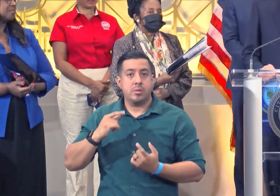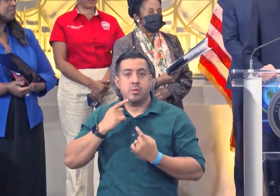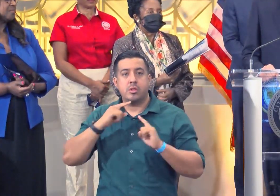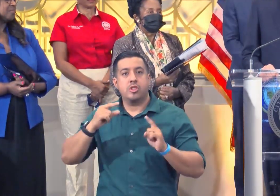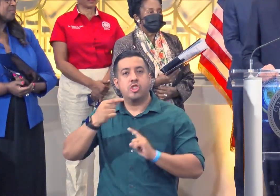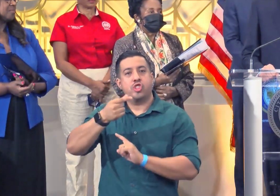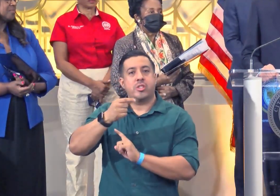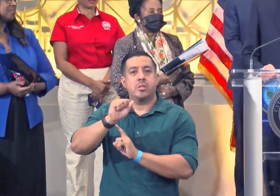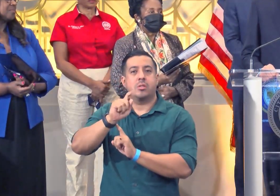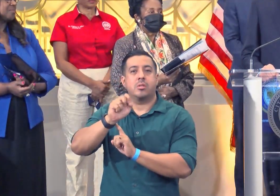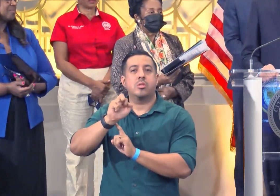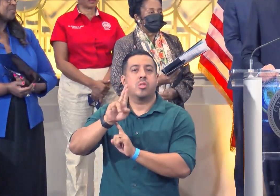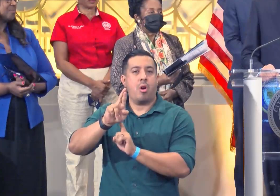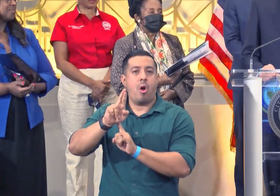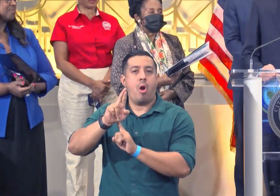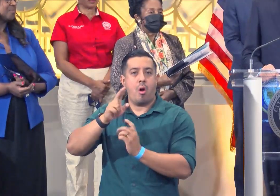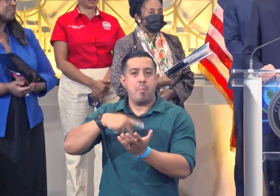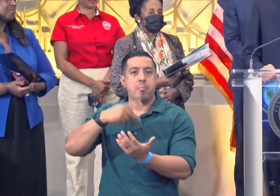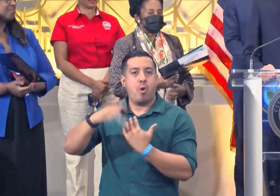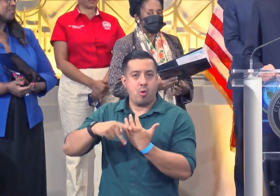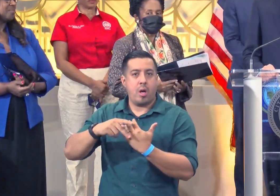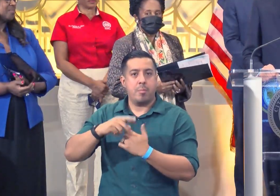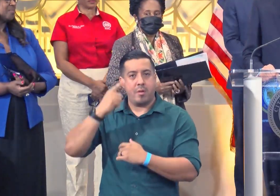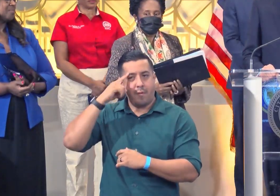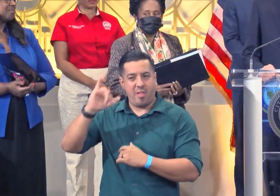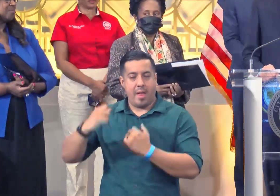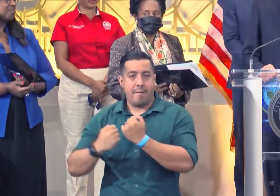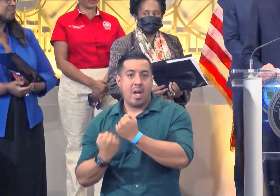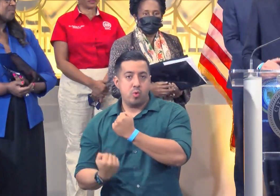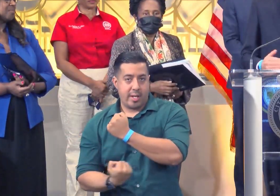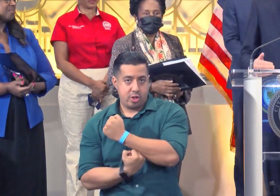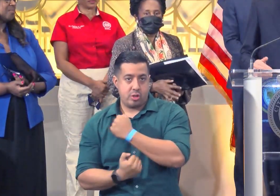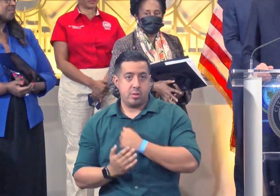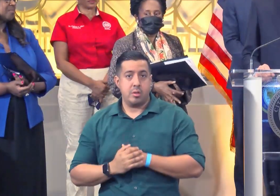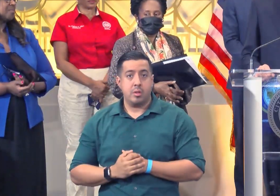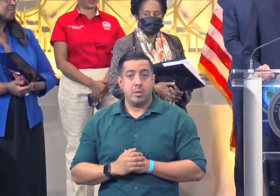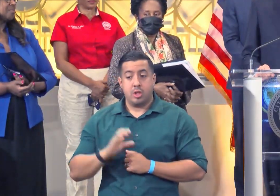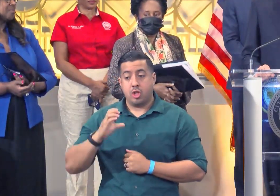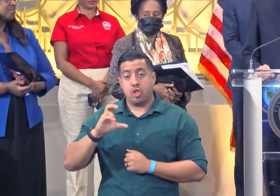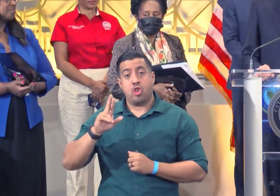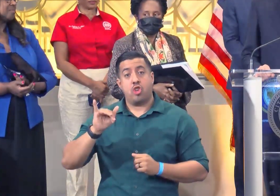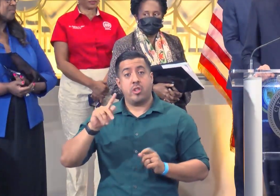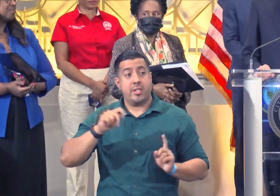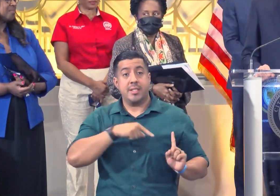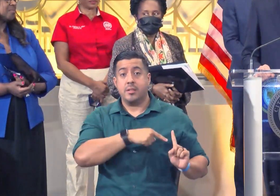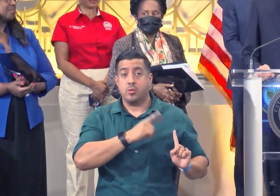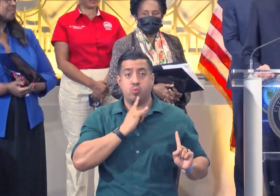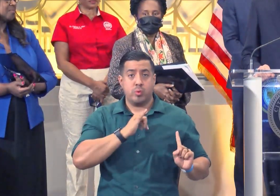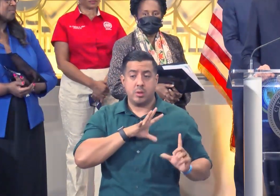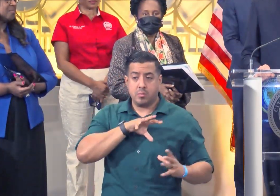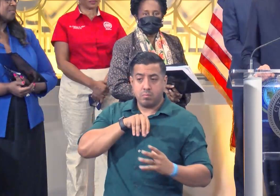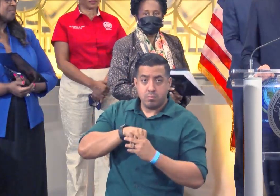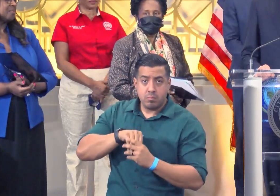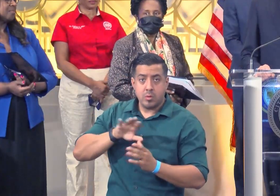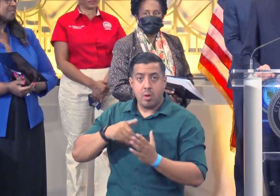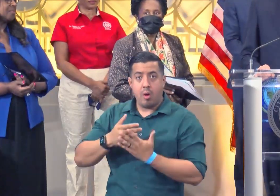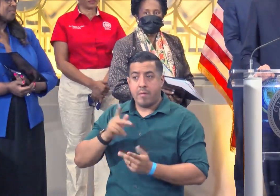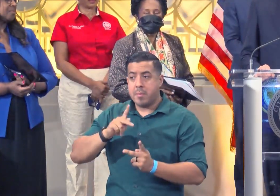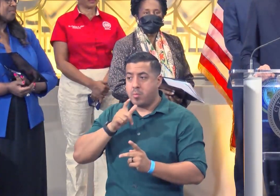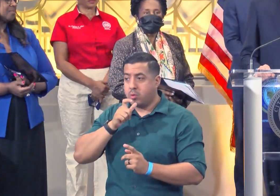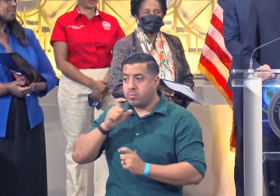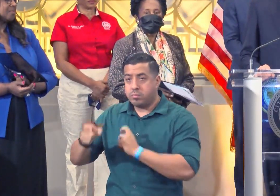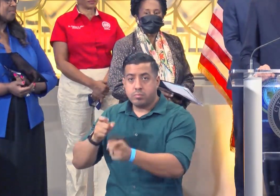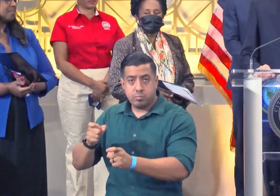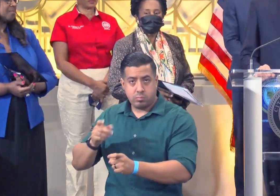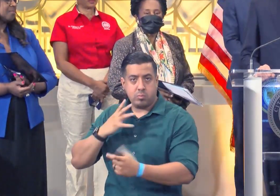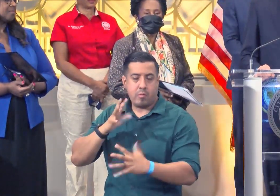G-Star program for the foundation. Curtis gets directly involved with his grantees and